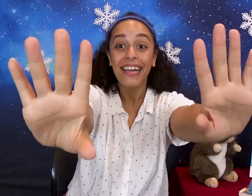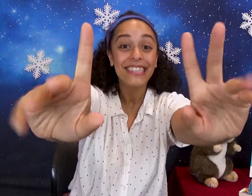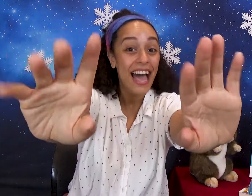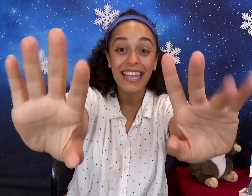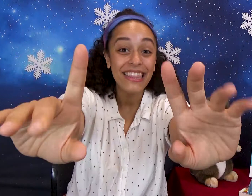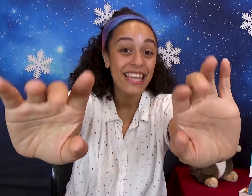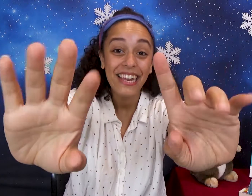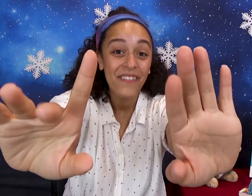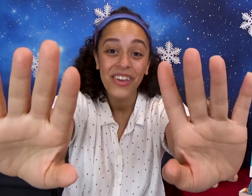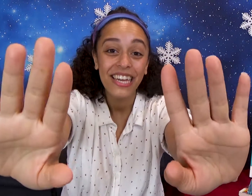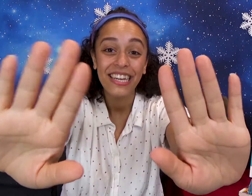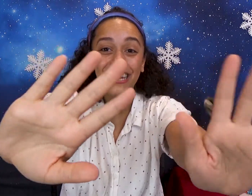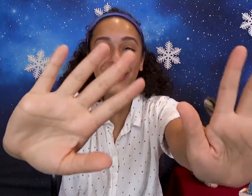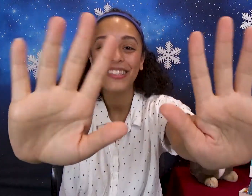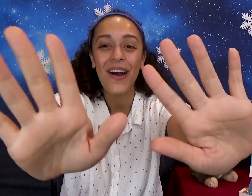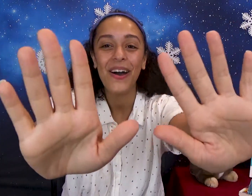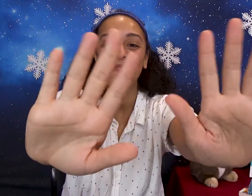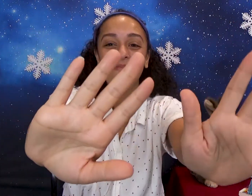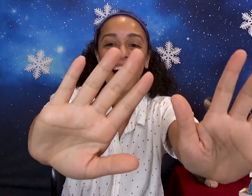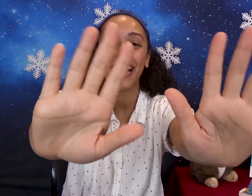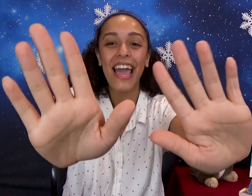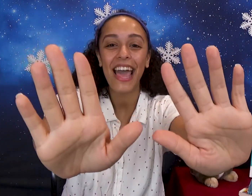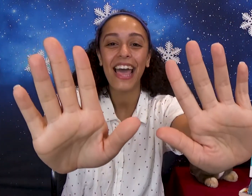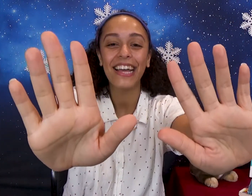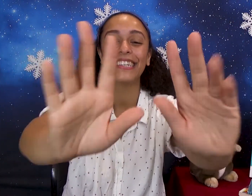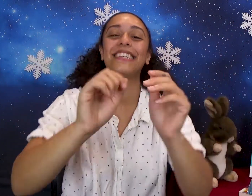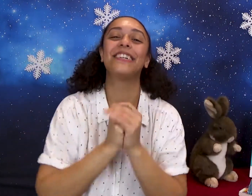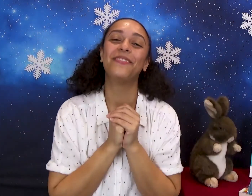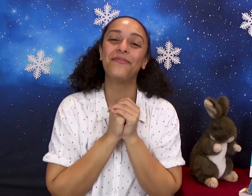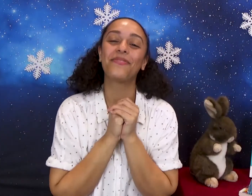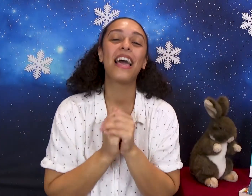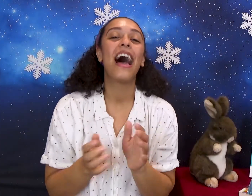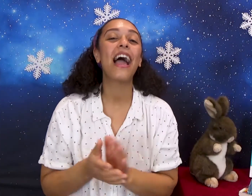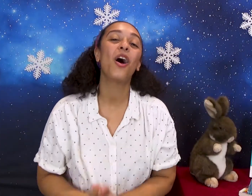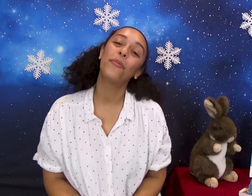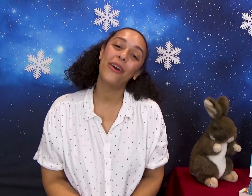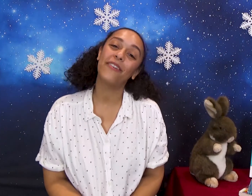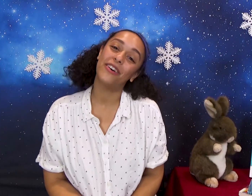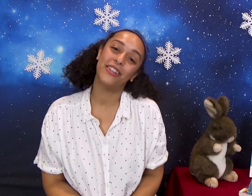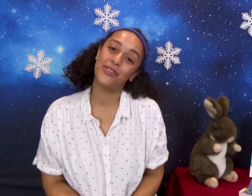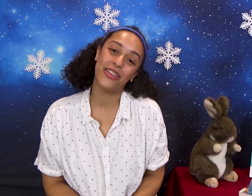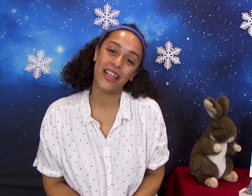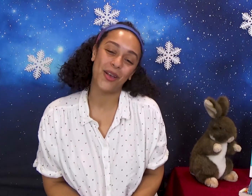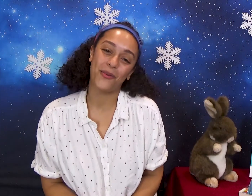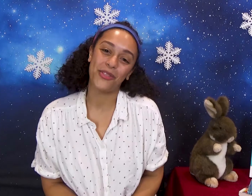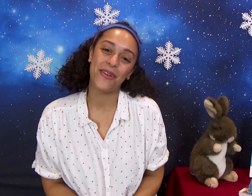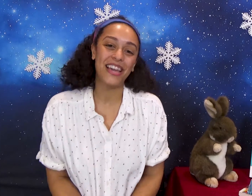Ten little fingers on my hand. I hope you had fun doing that song with me.